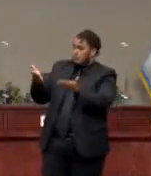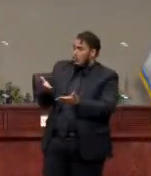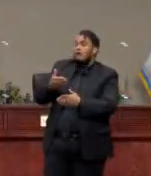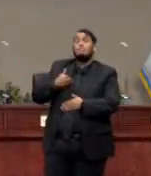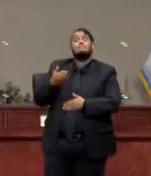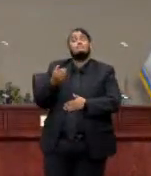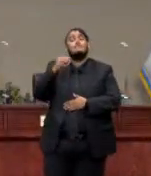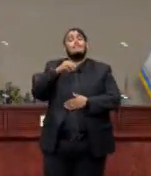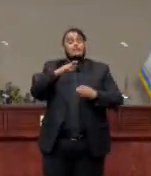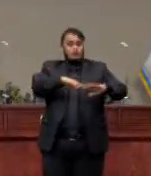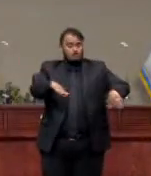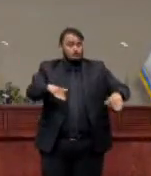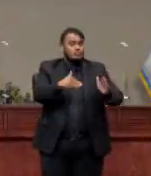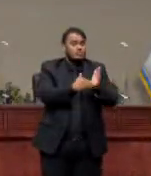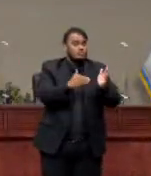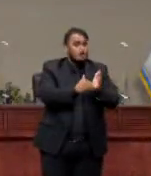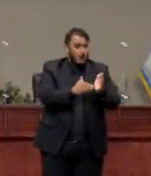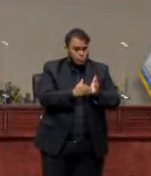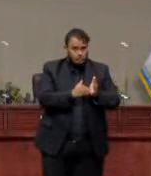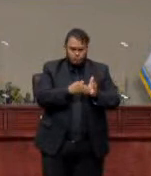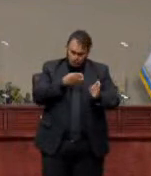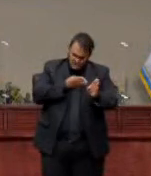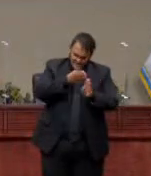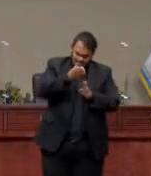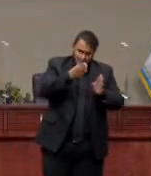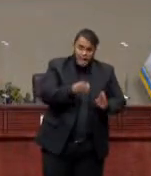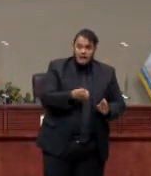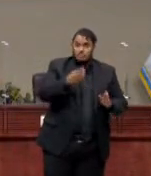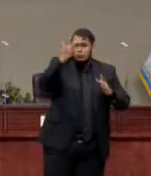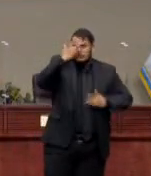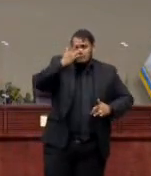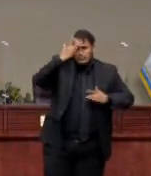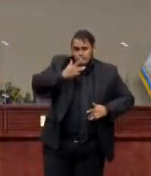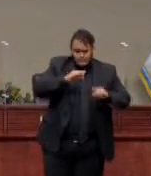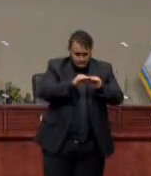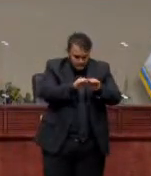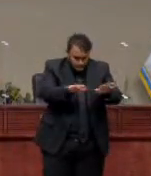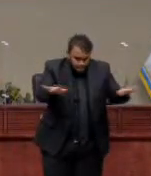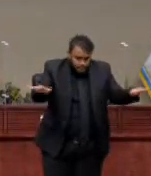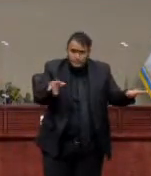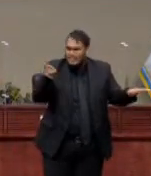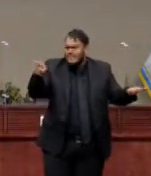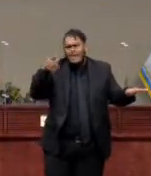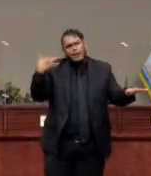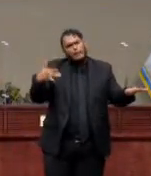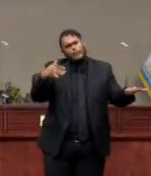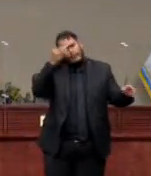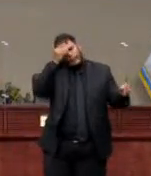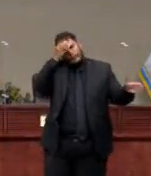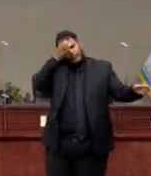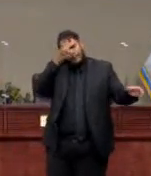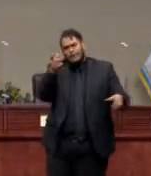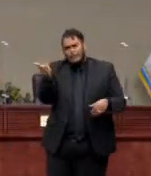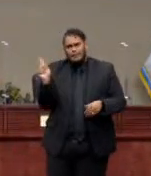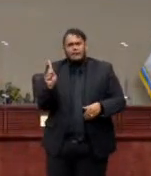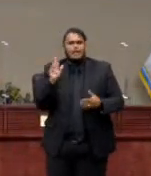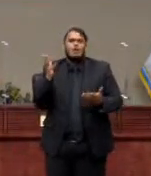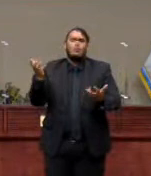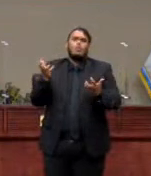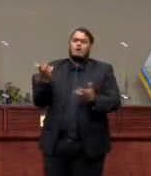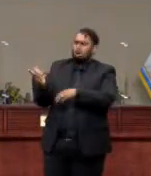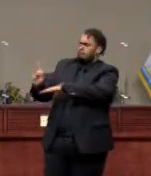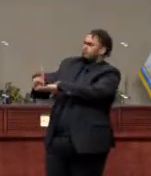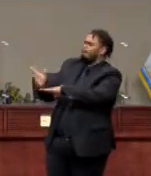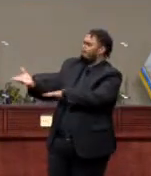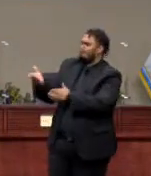disease specialists from New Orleans to help us and help our community in educating with